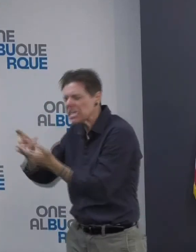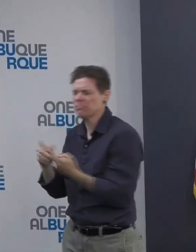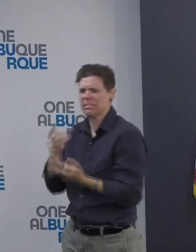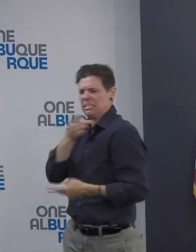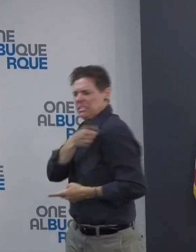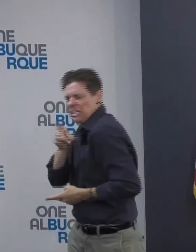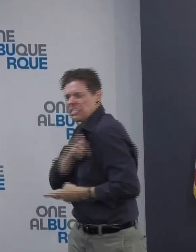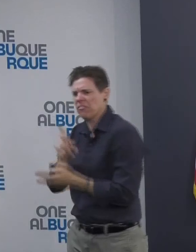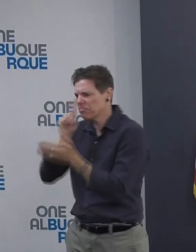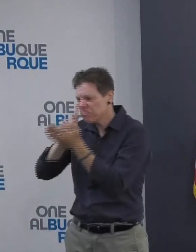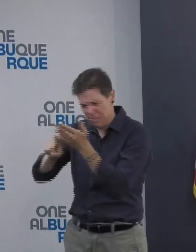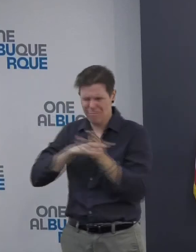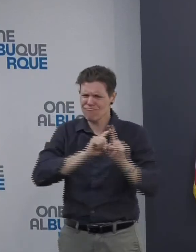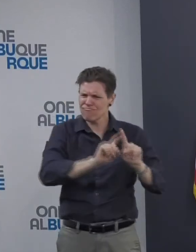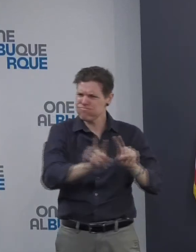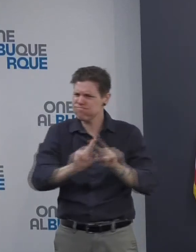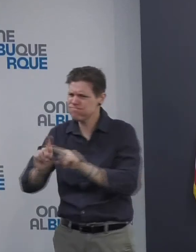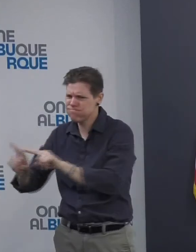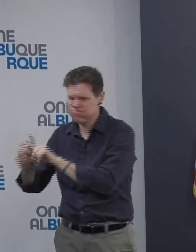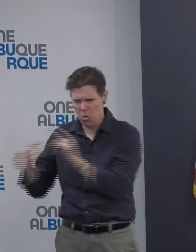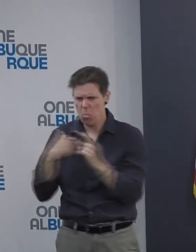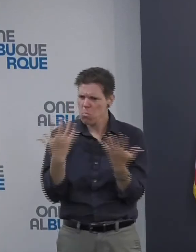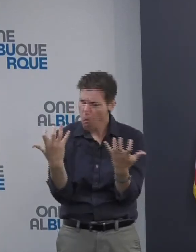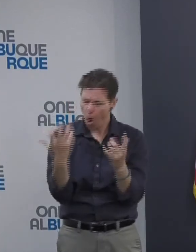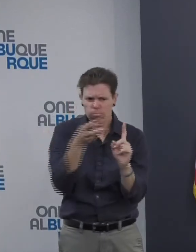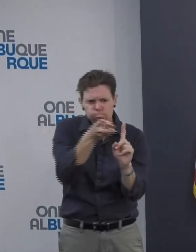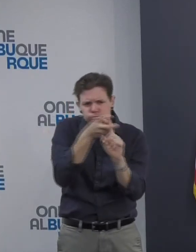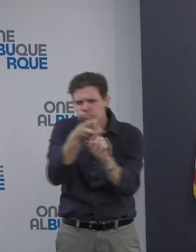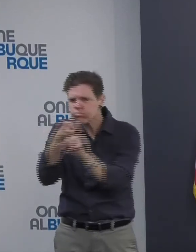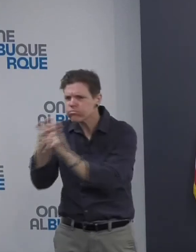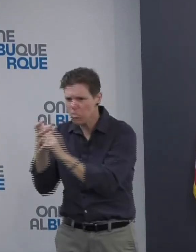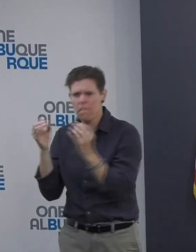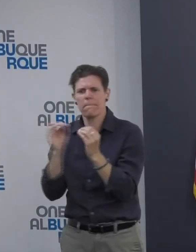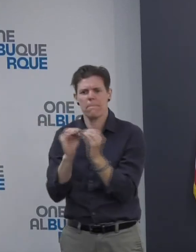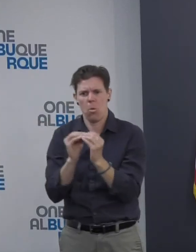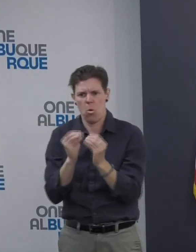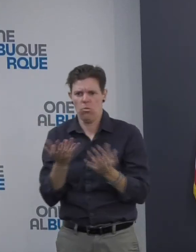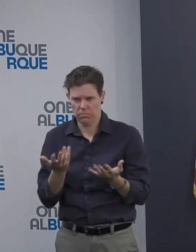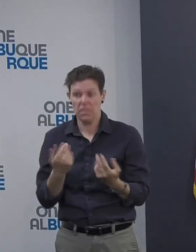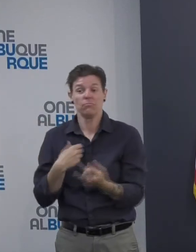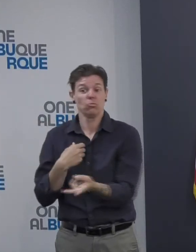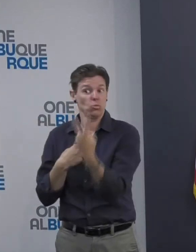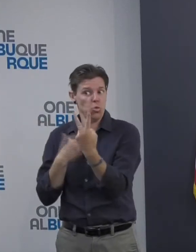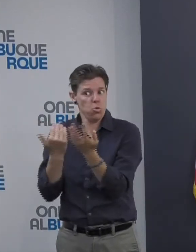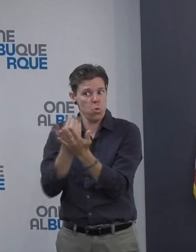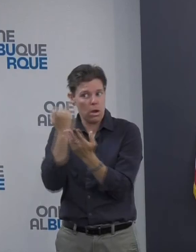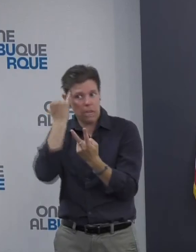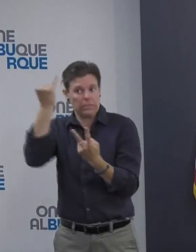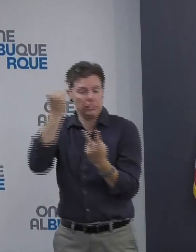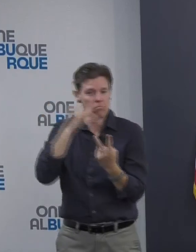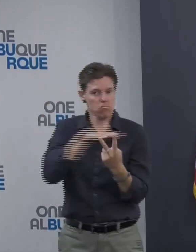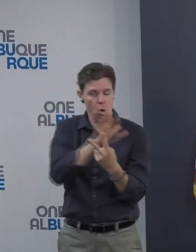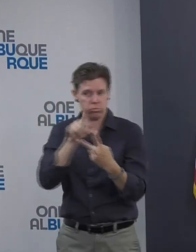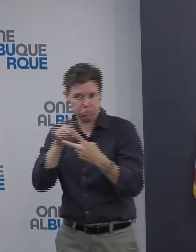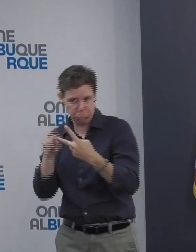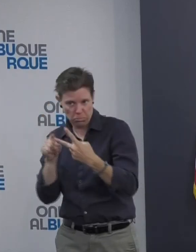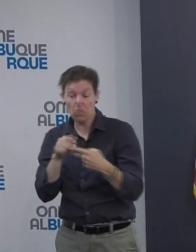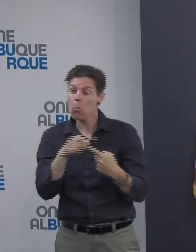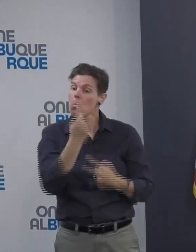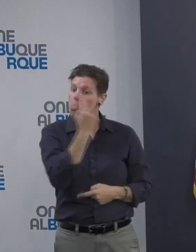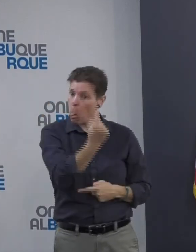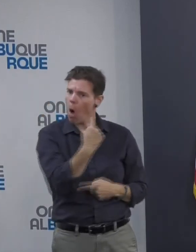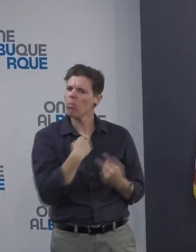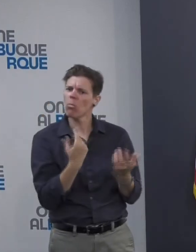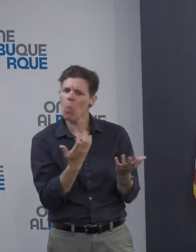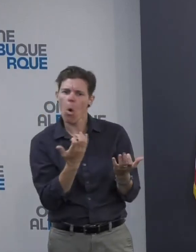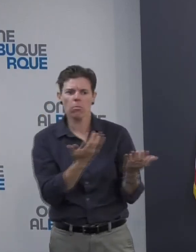hires. That's not the strong focus right now, but we always want that. So we want to remind folks we're still always interested in lateral hires, but